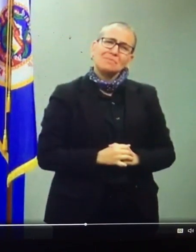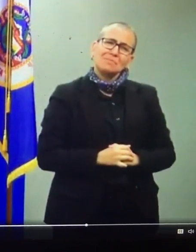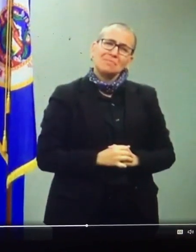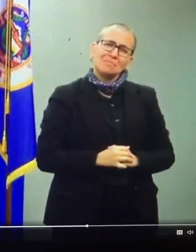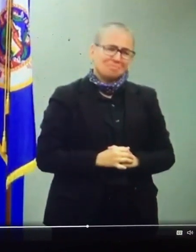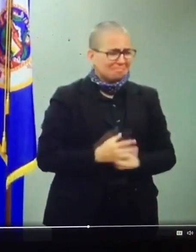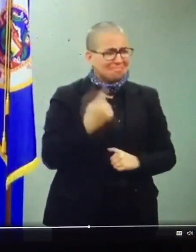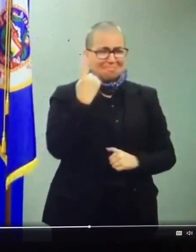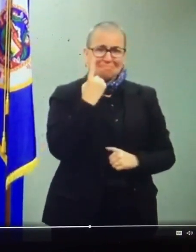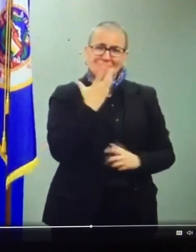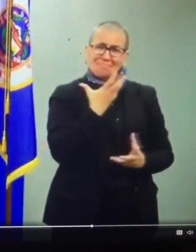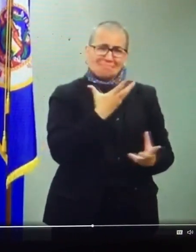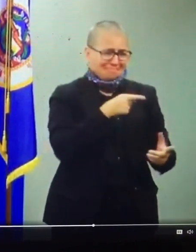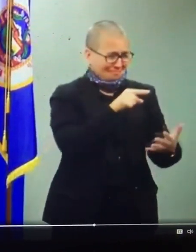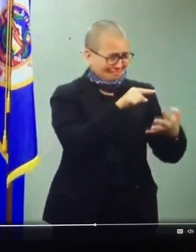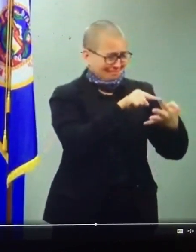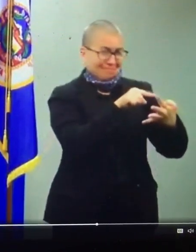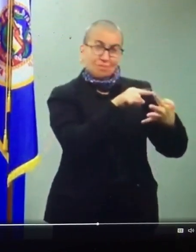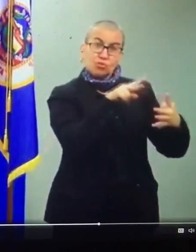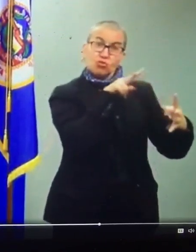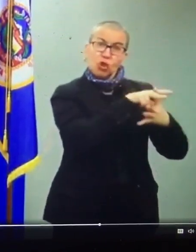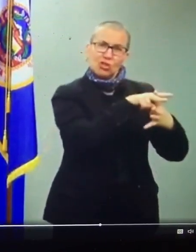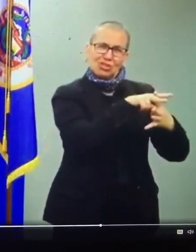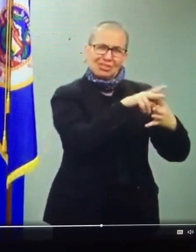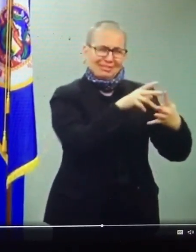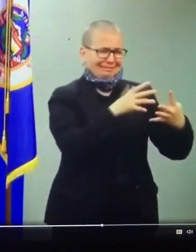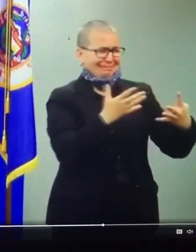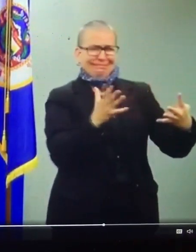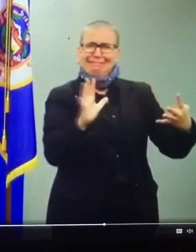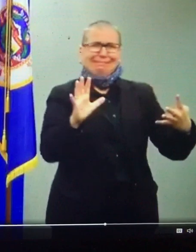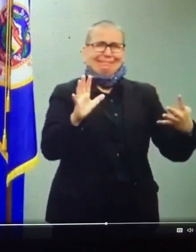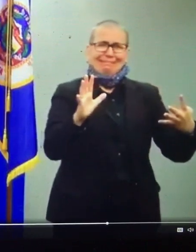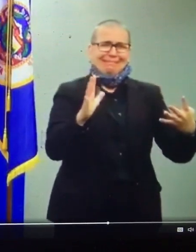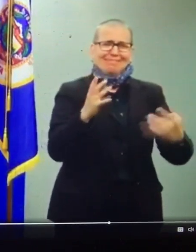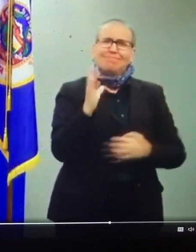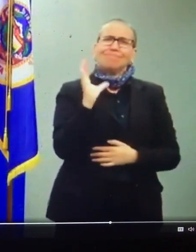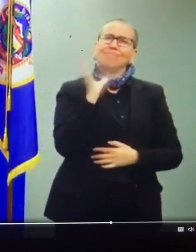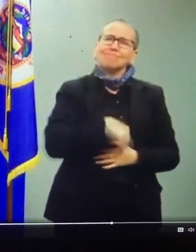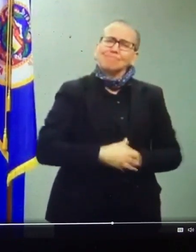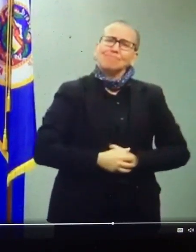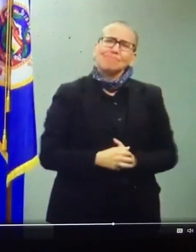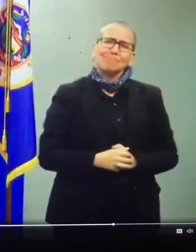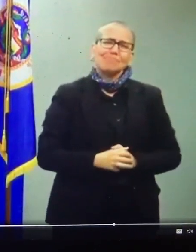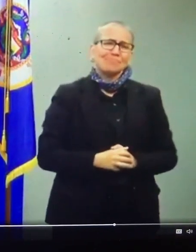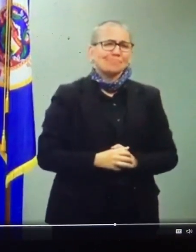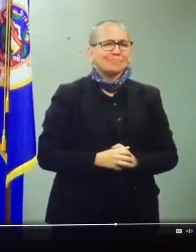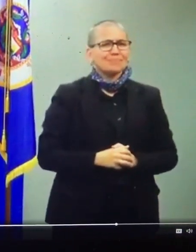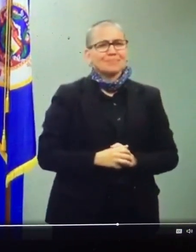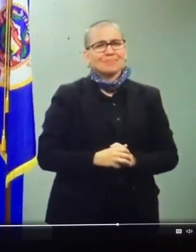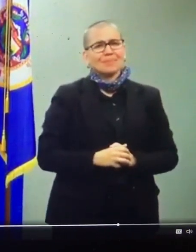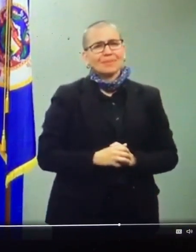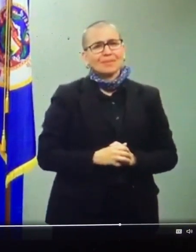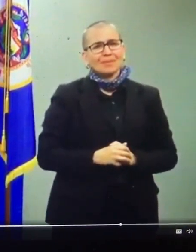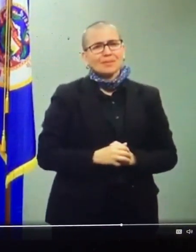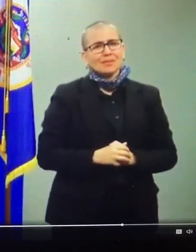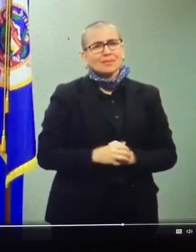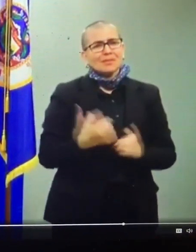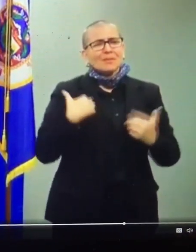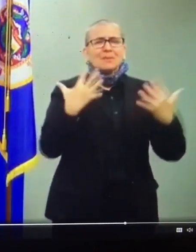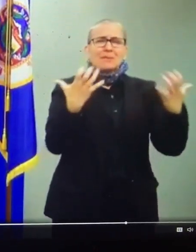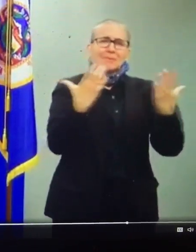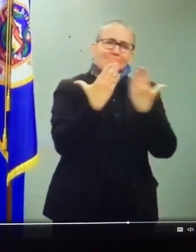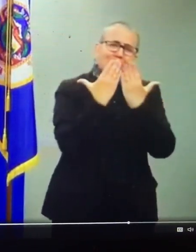say, and again, I want to thank everyone who participated in our ability to restore trust to our streets. It